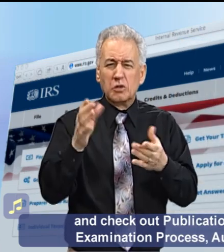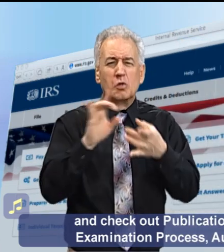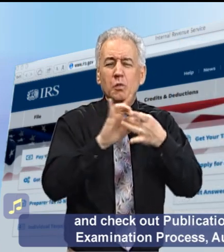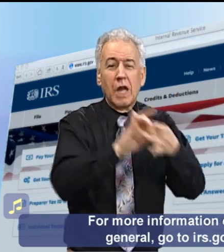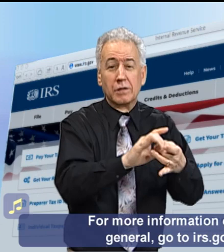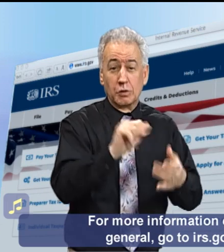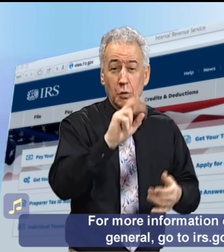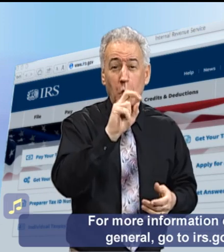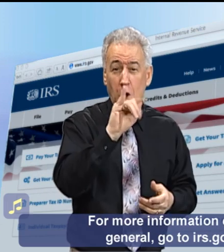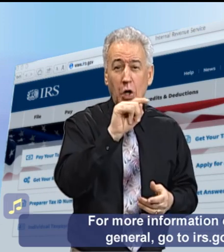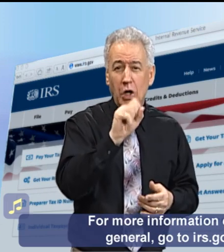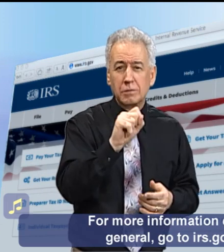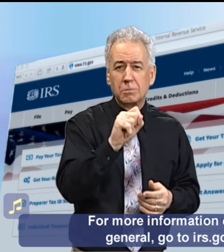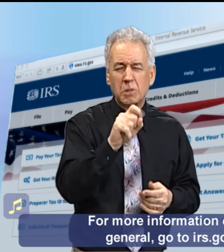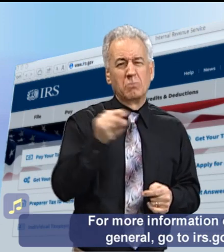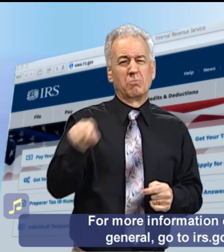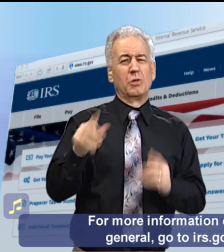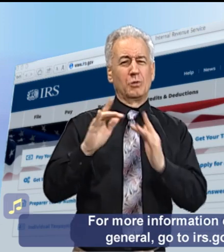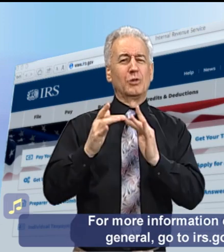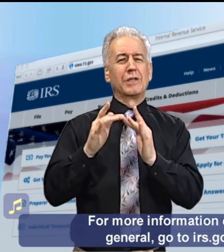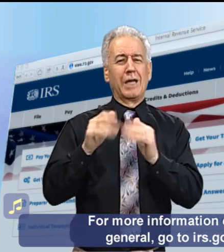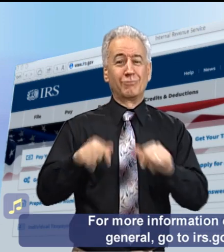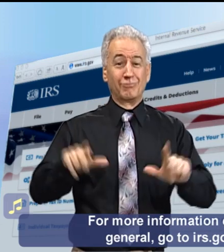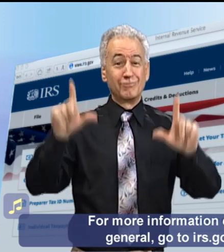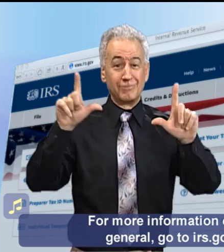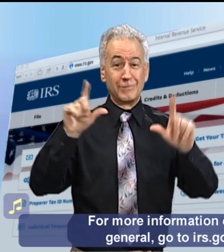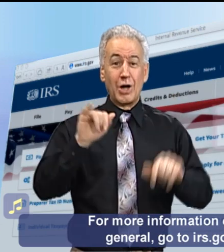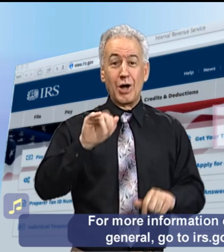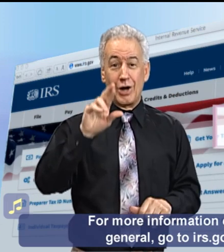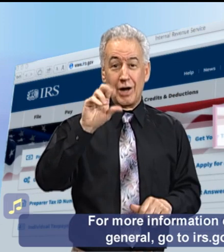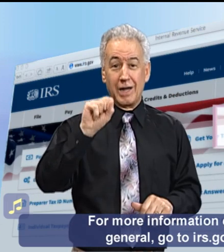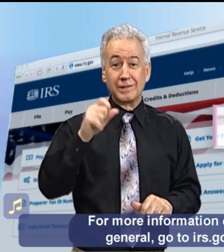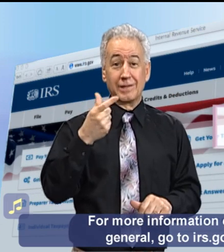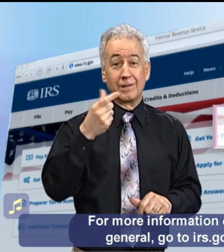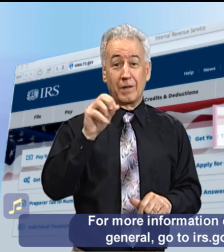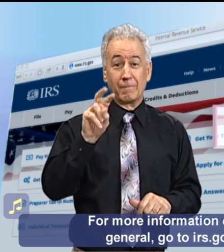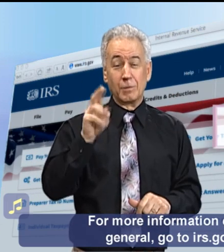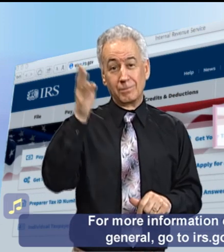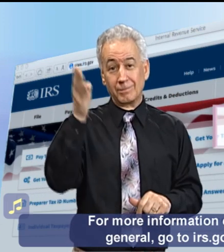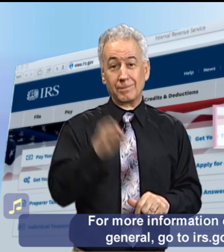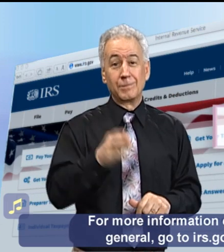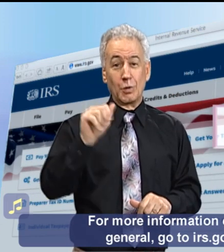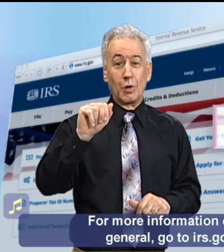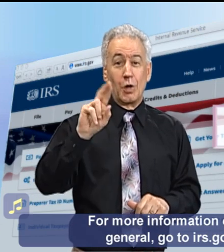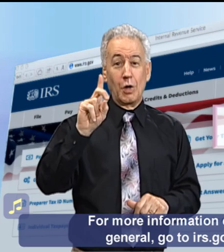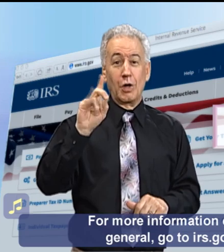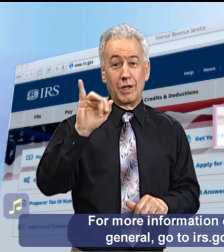for more information on audits in general go to irs.gov forward slash audit